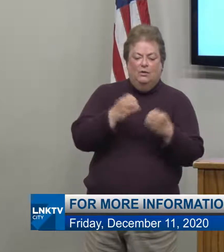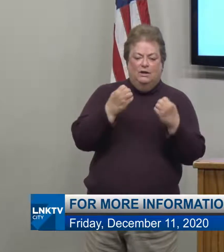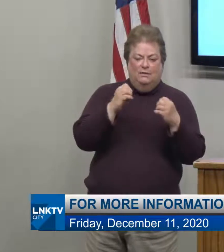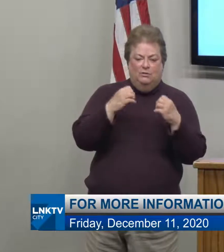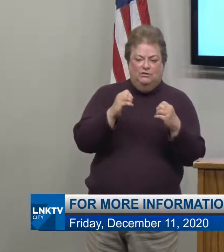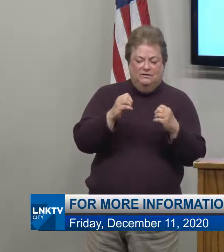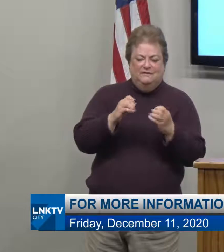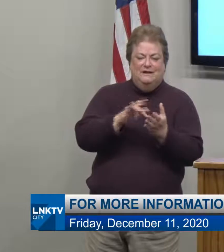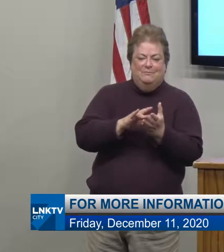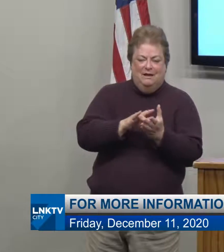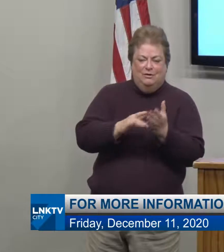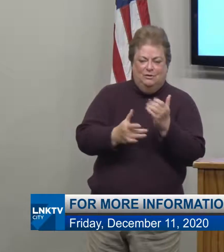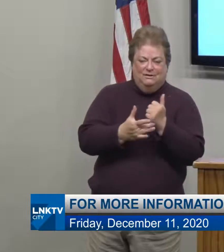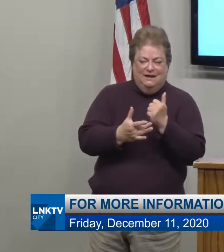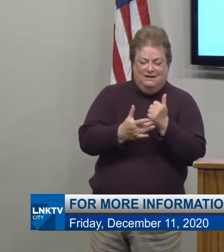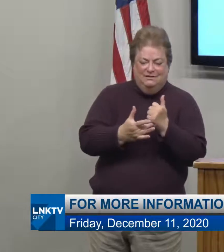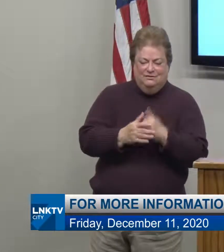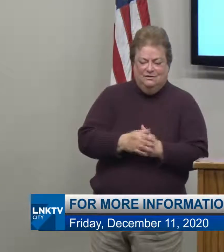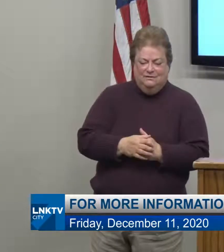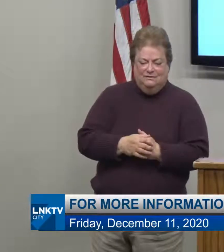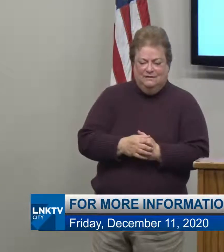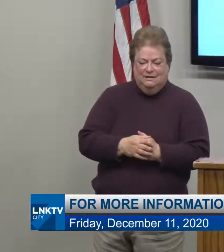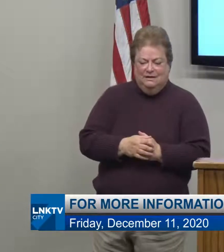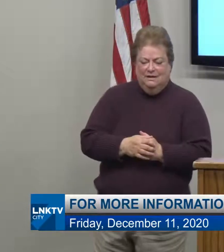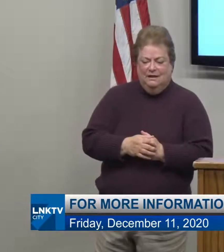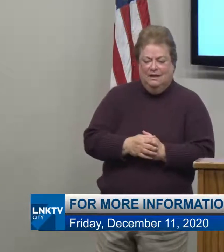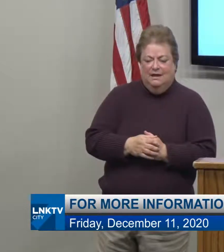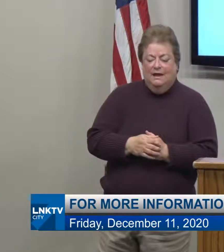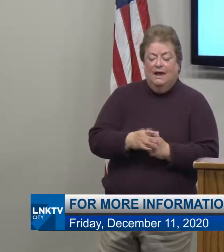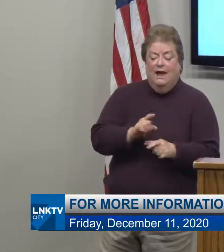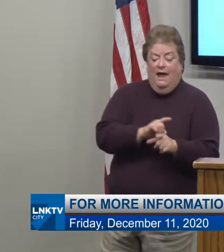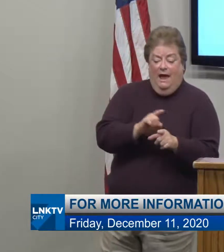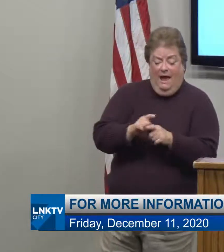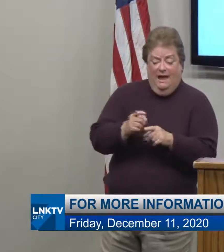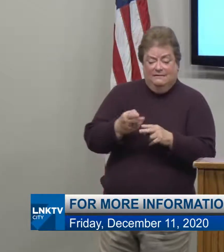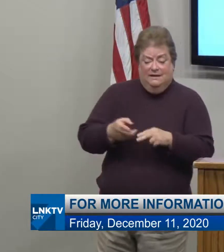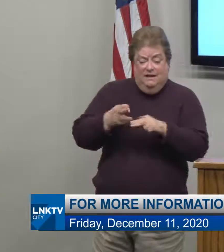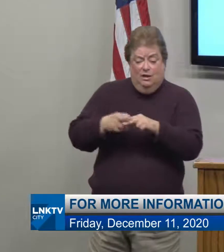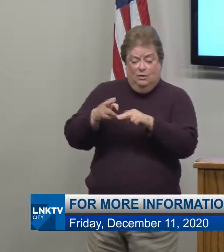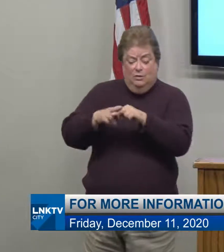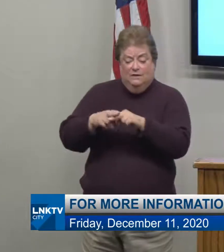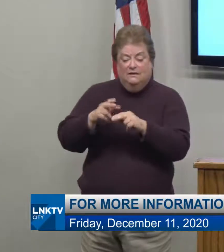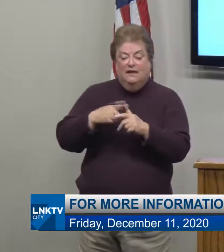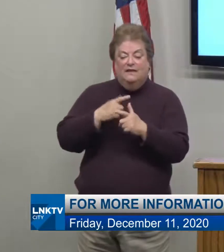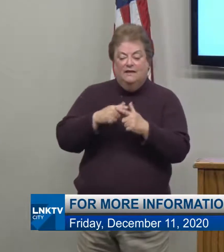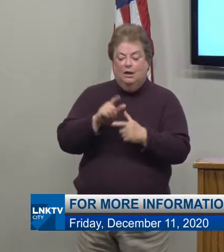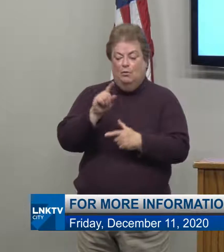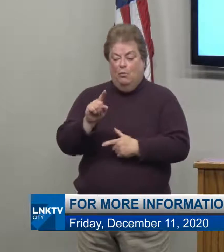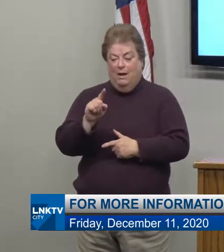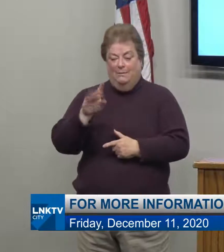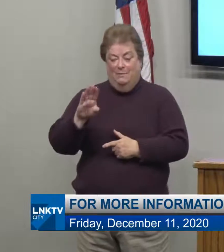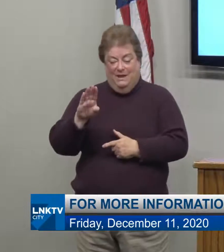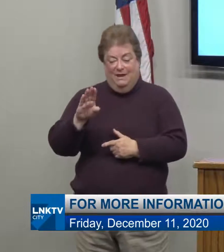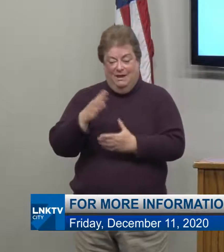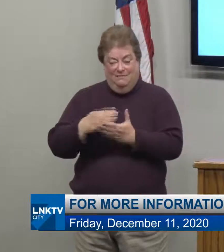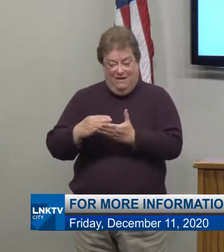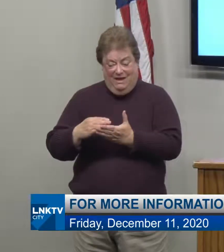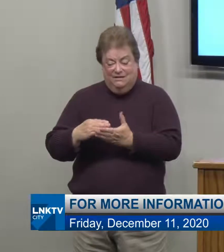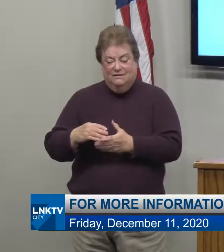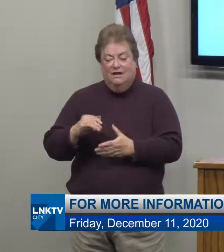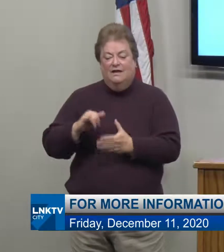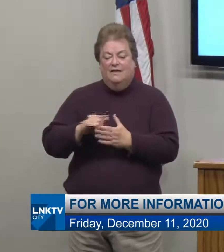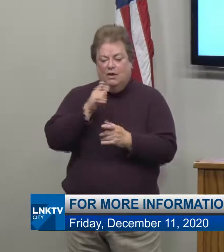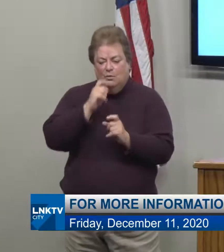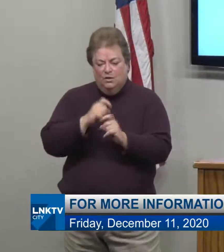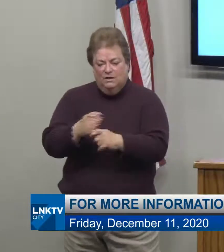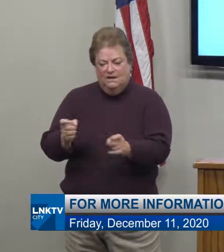medical technicians. As the supply increases, we'll move into phase 1B. Vaccine will be offered to